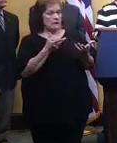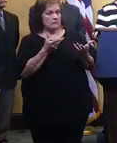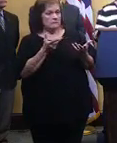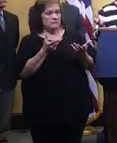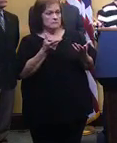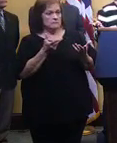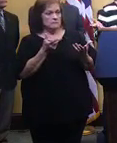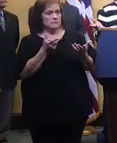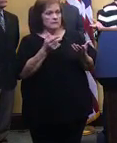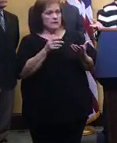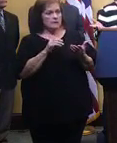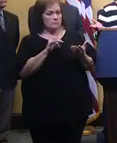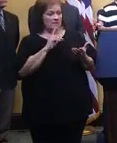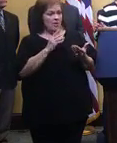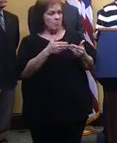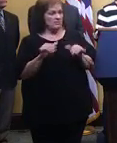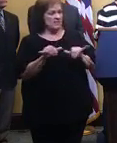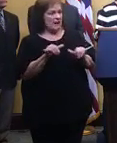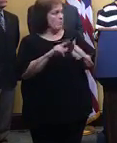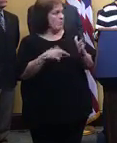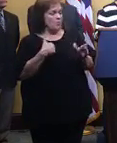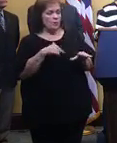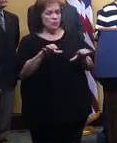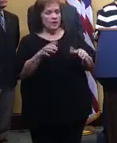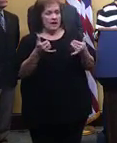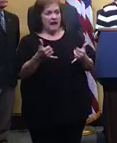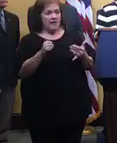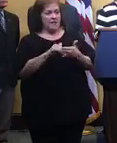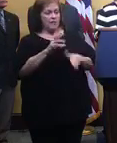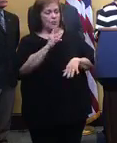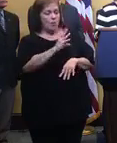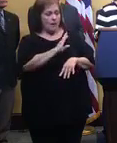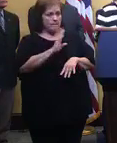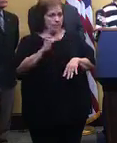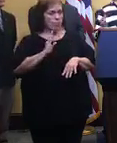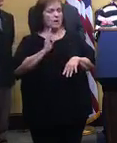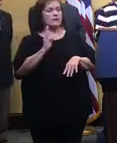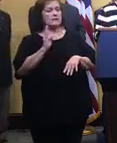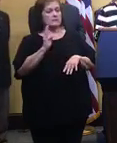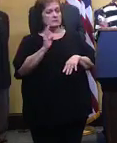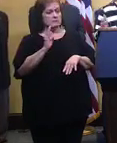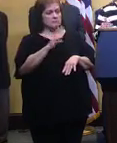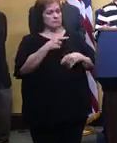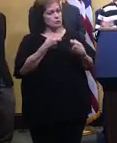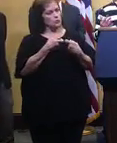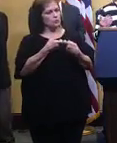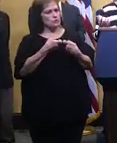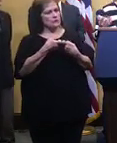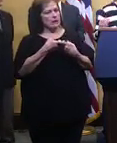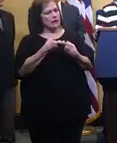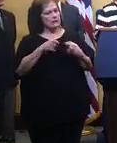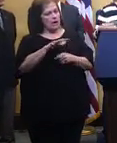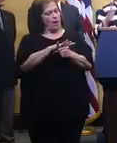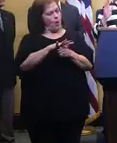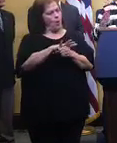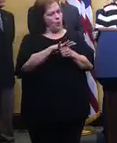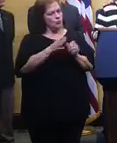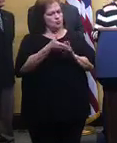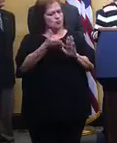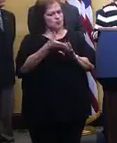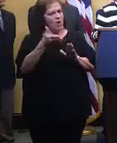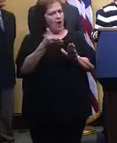the steps that we're taking right now. That the Sewerage and Water Board is a state utility, locally ran as